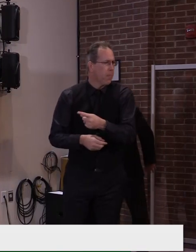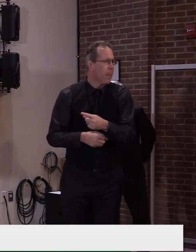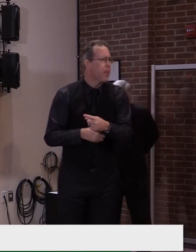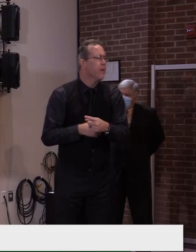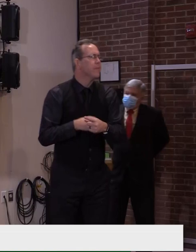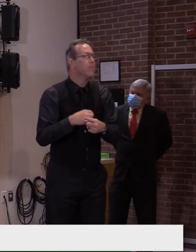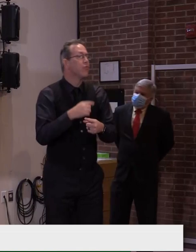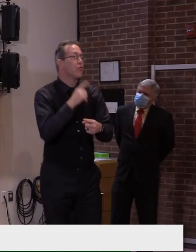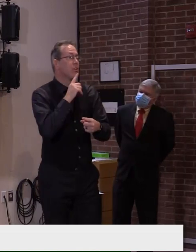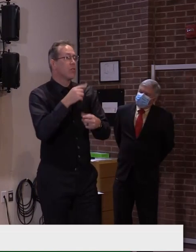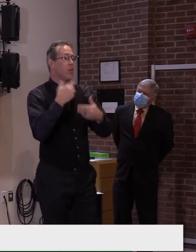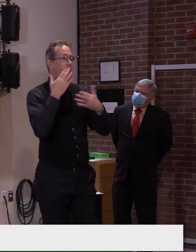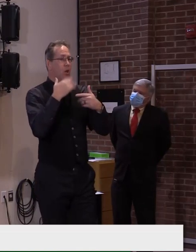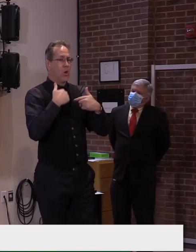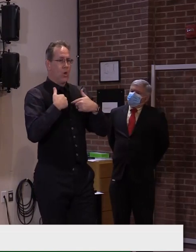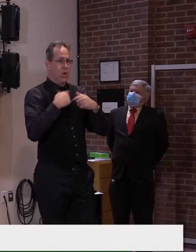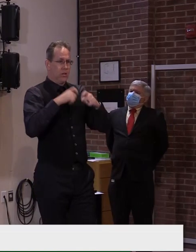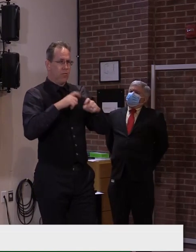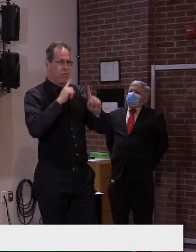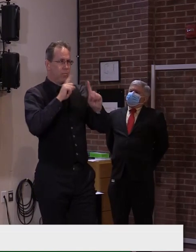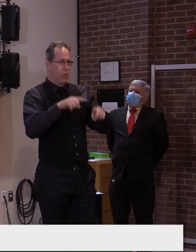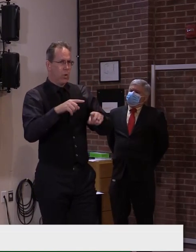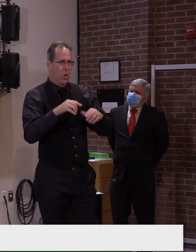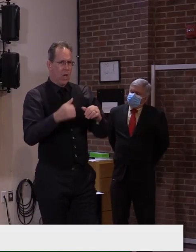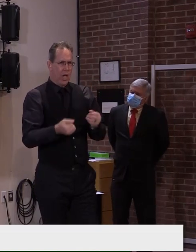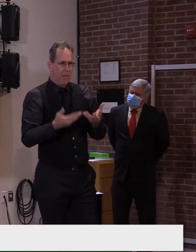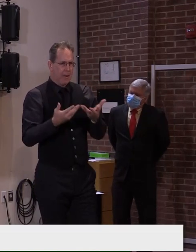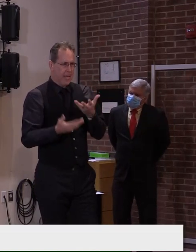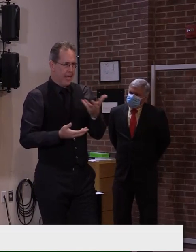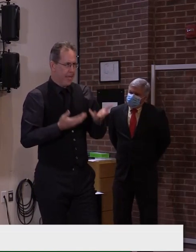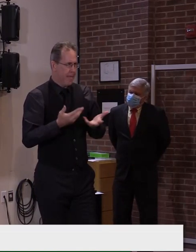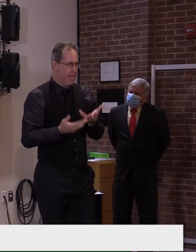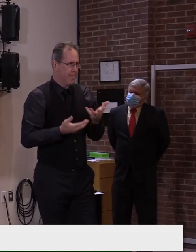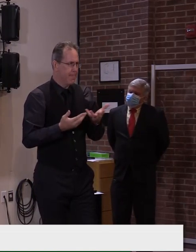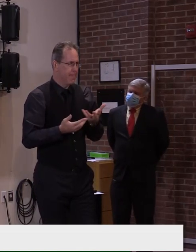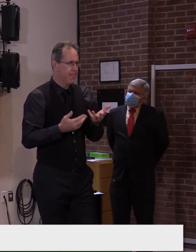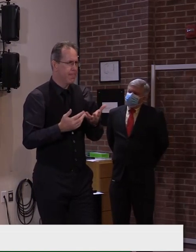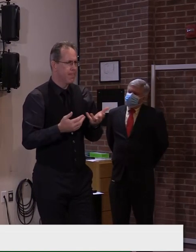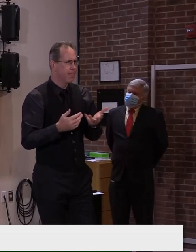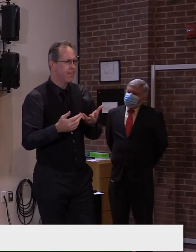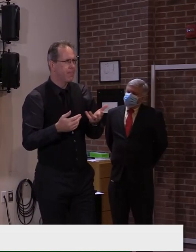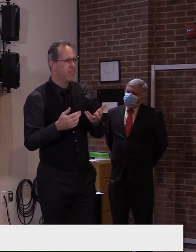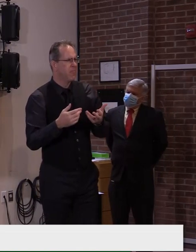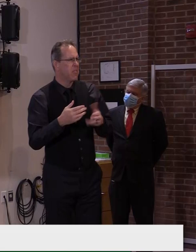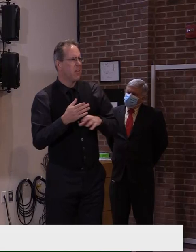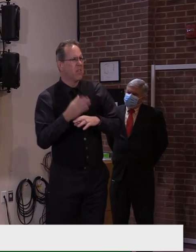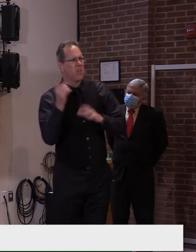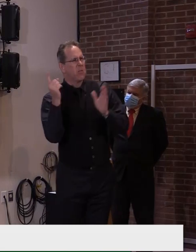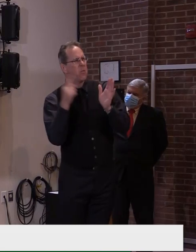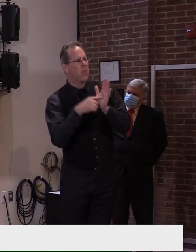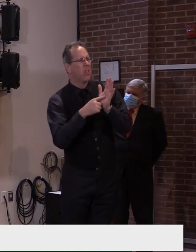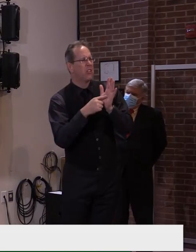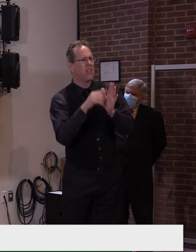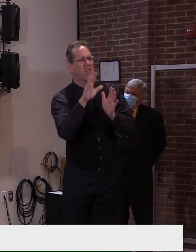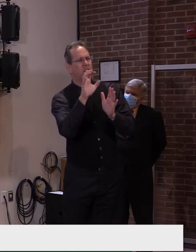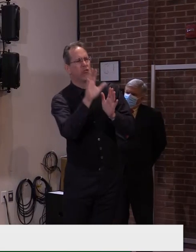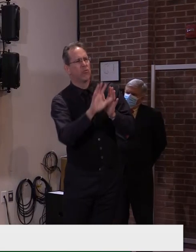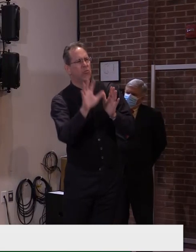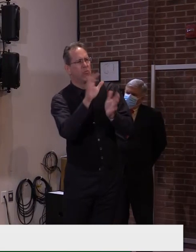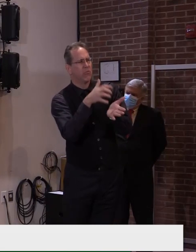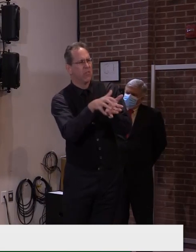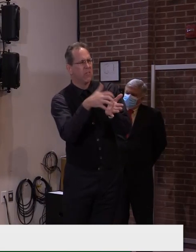in the 1,200 to 1,500 person range. And I believe from the Christmas holiday, that was